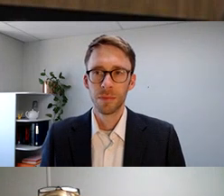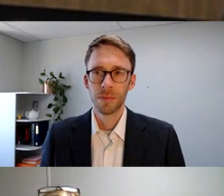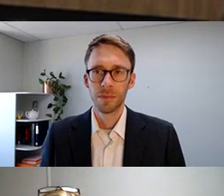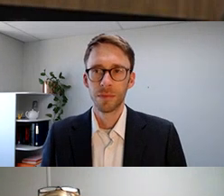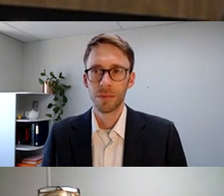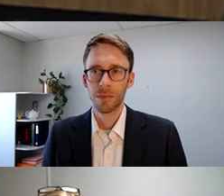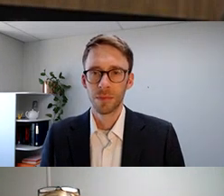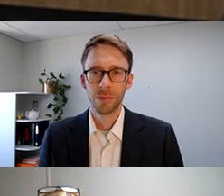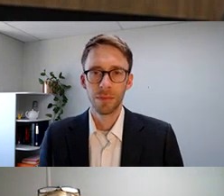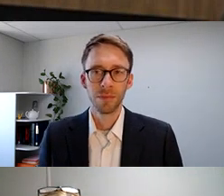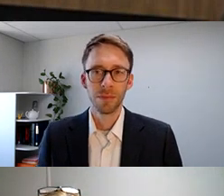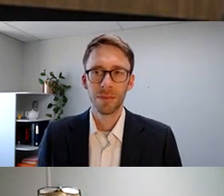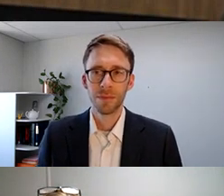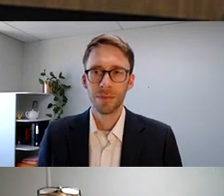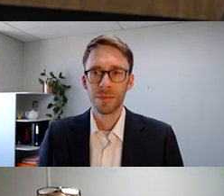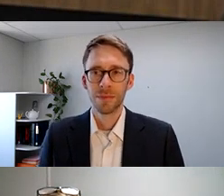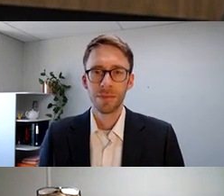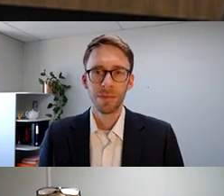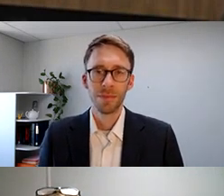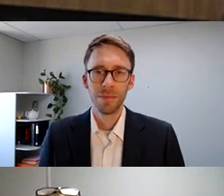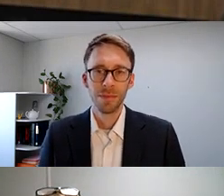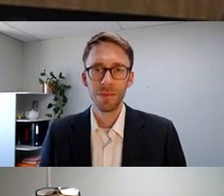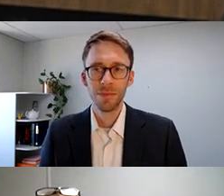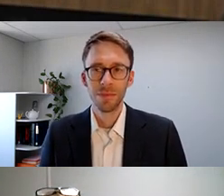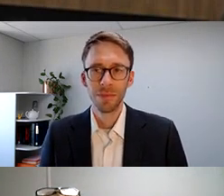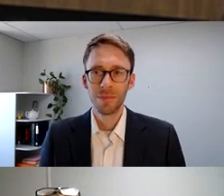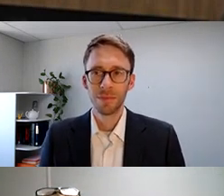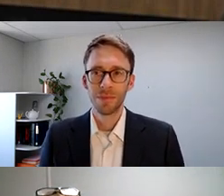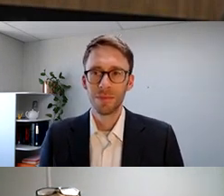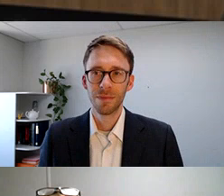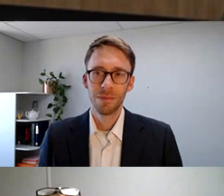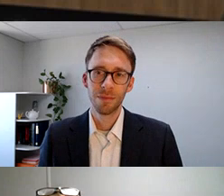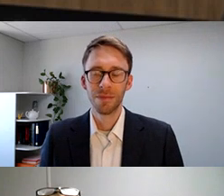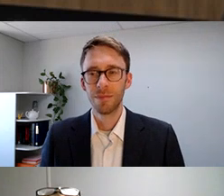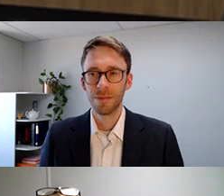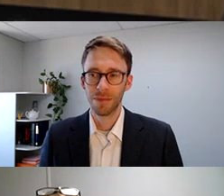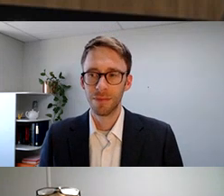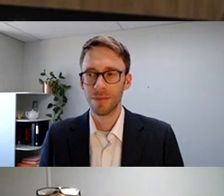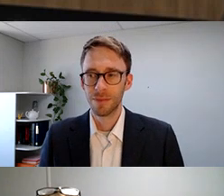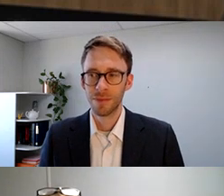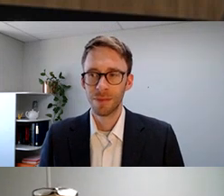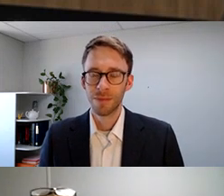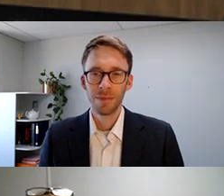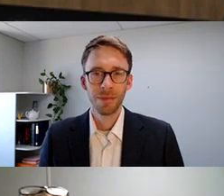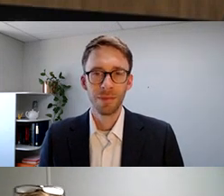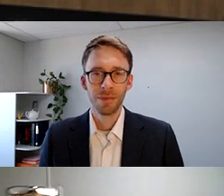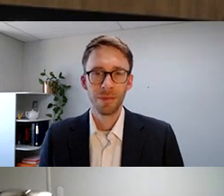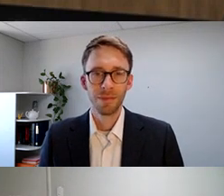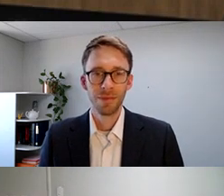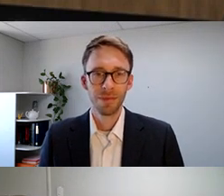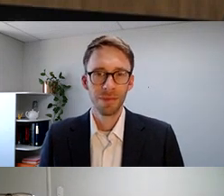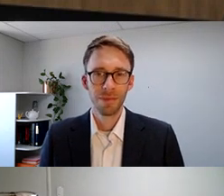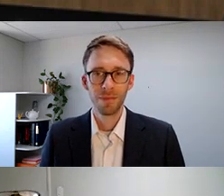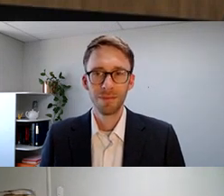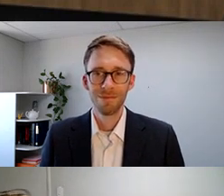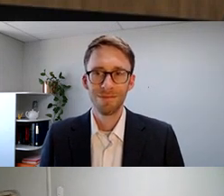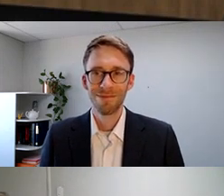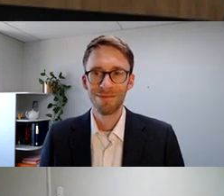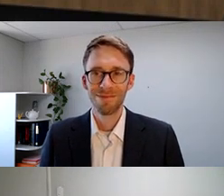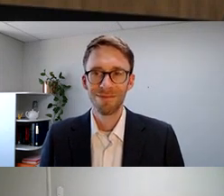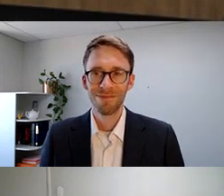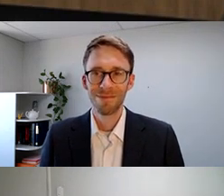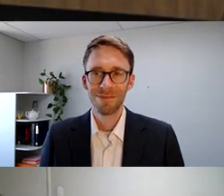really, really important topic. To explore this theme, the event will have keynote speaker Dr Piers